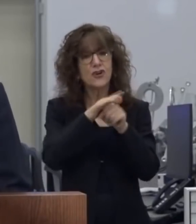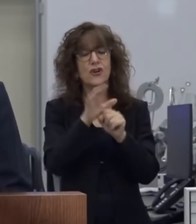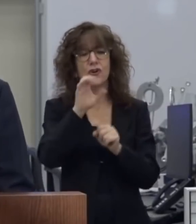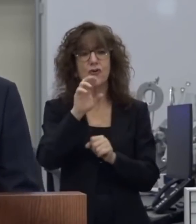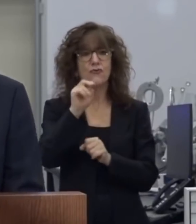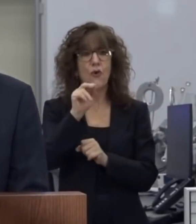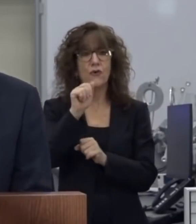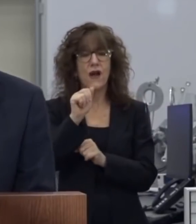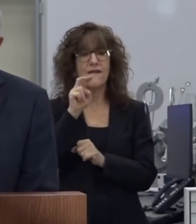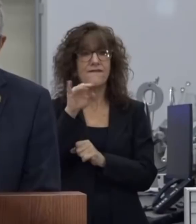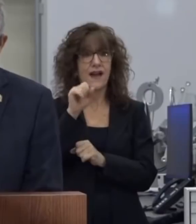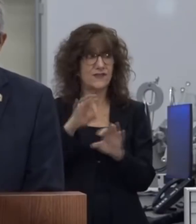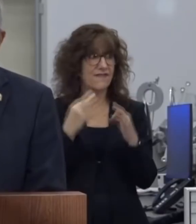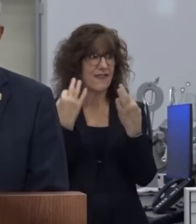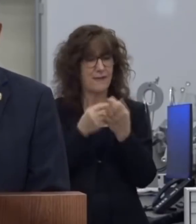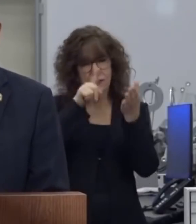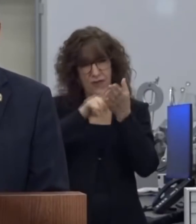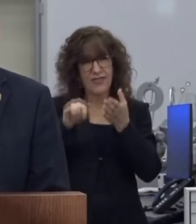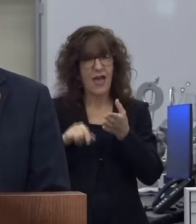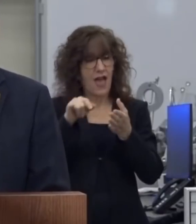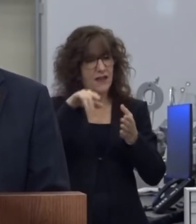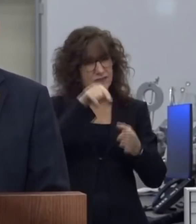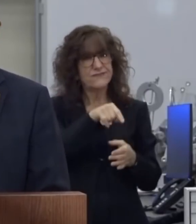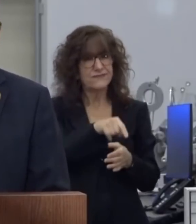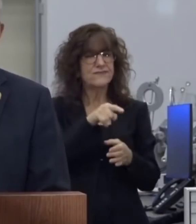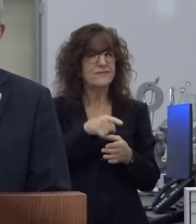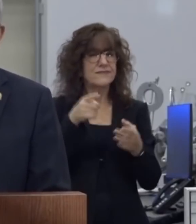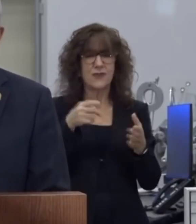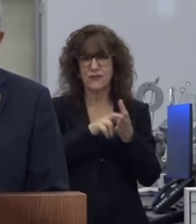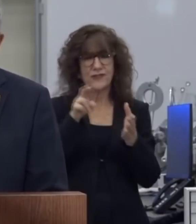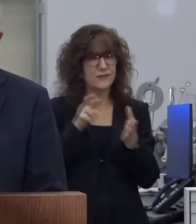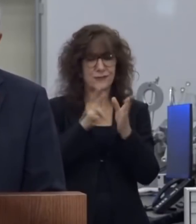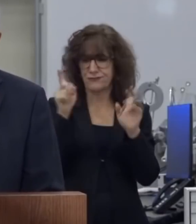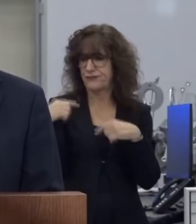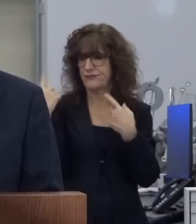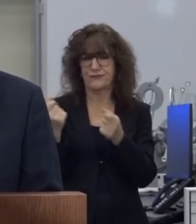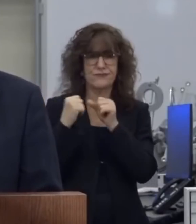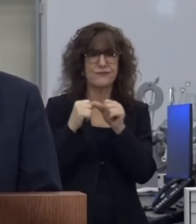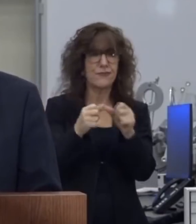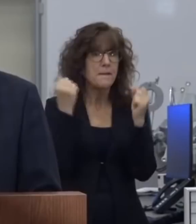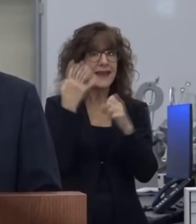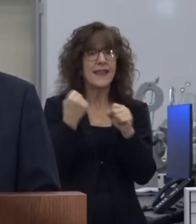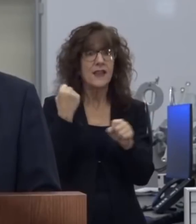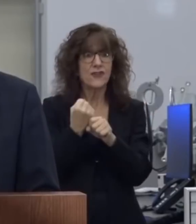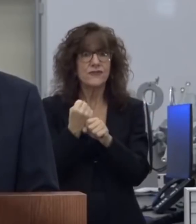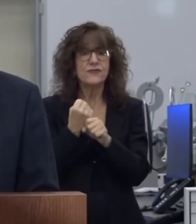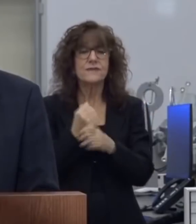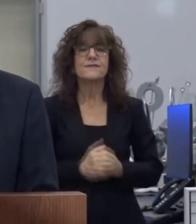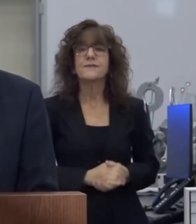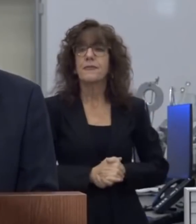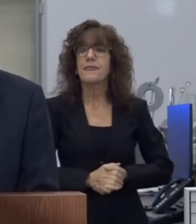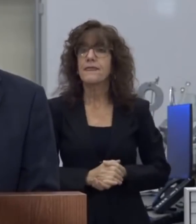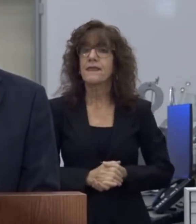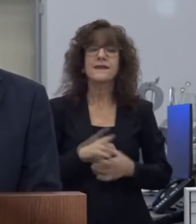family. Research on that family has been has been continuing for many years now.